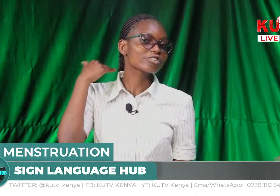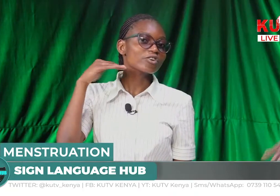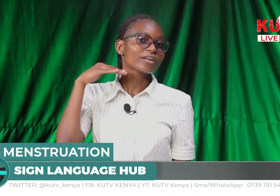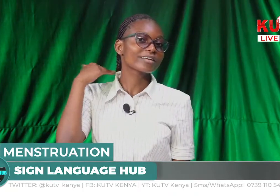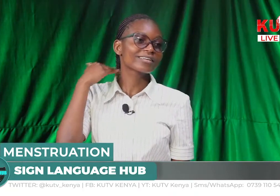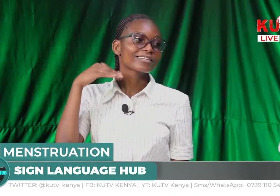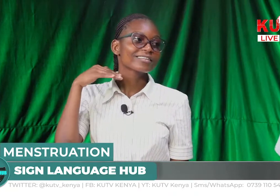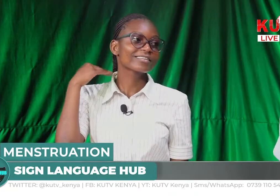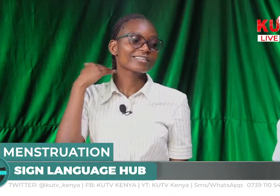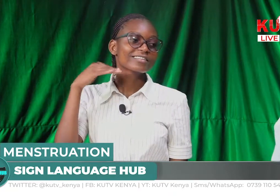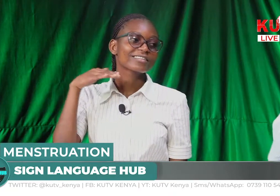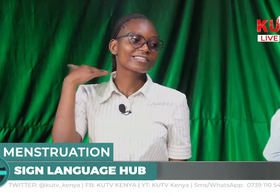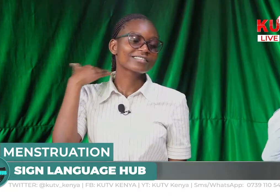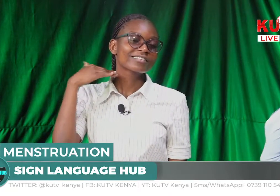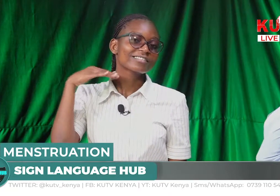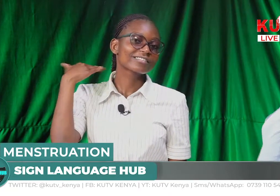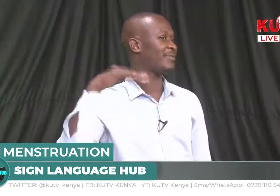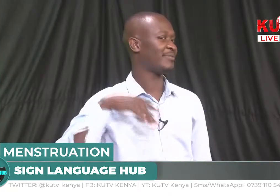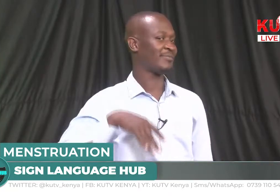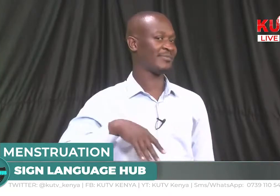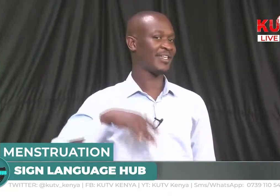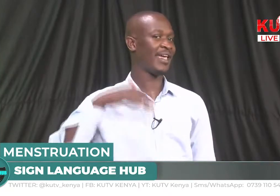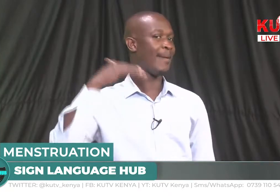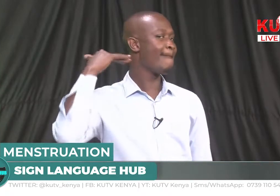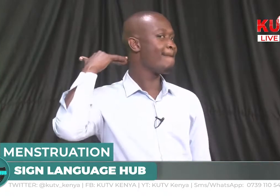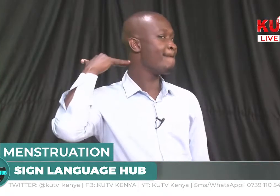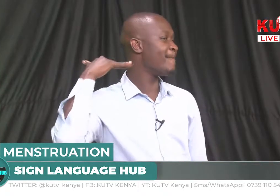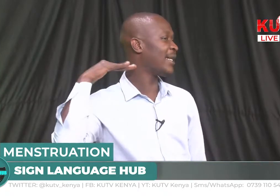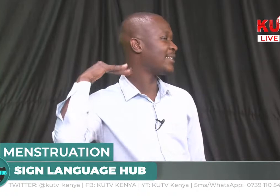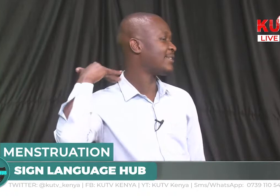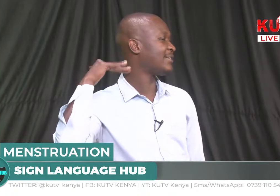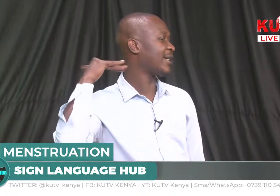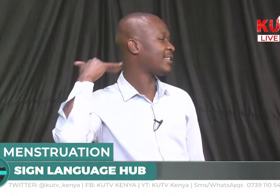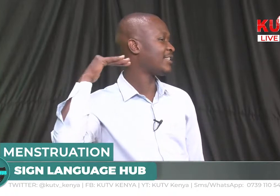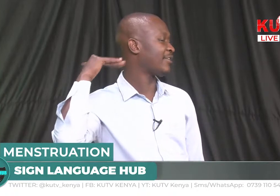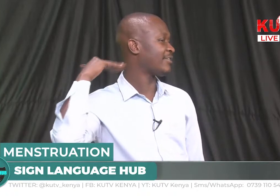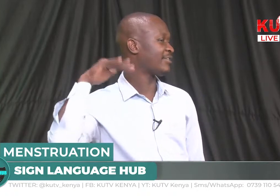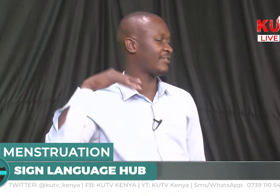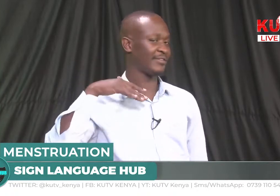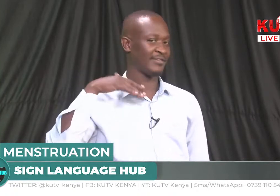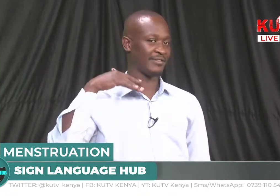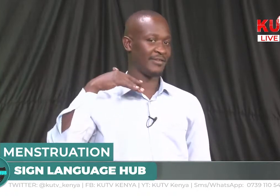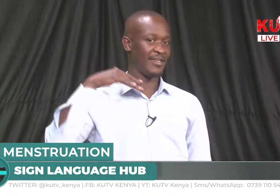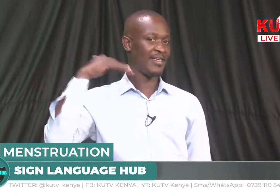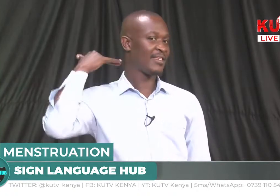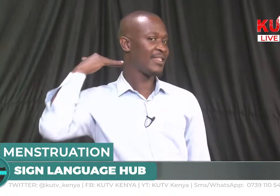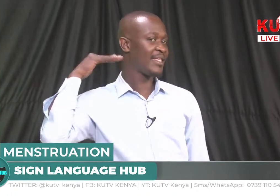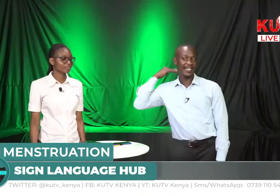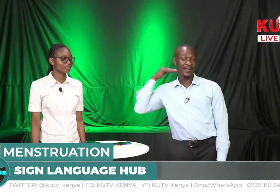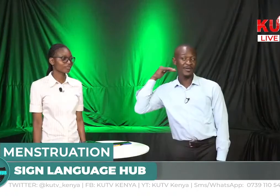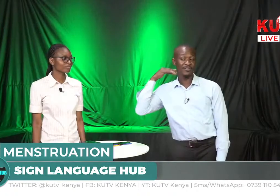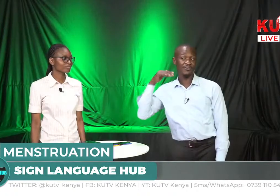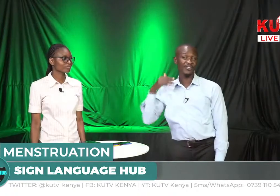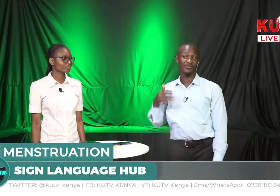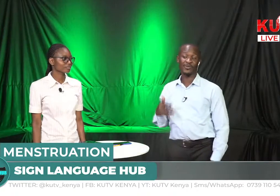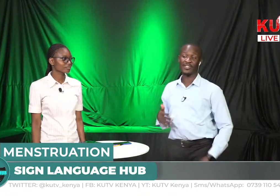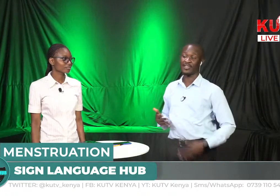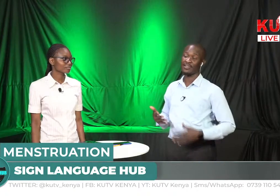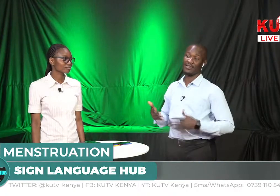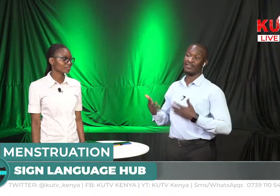Menstruation. Menstruation. Okay? Menstruation. It can be confusing